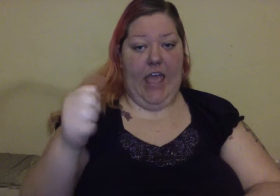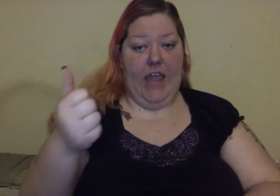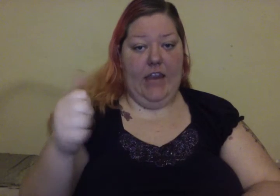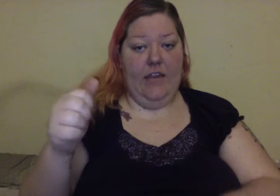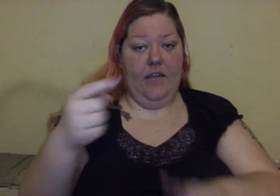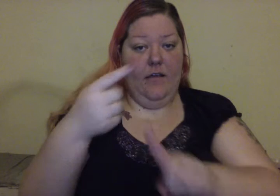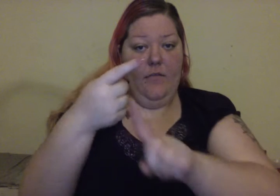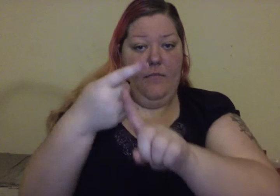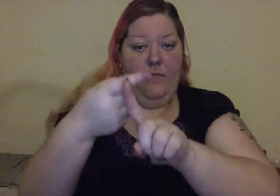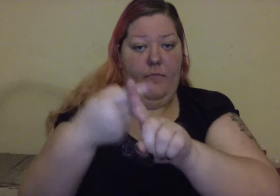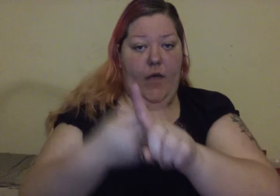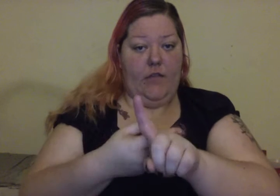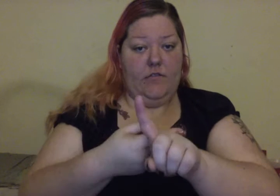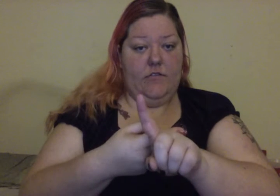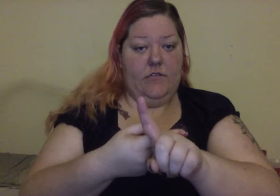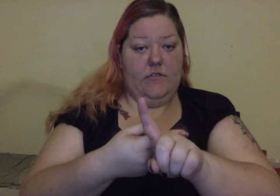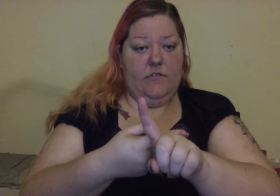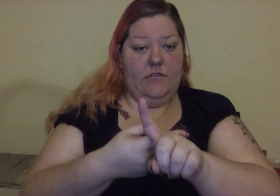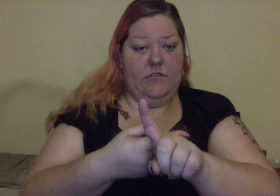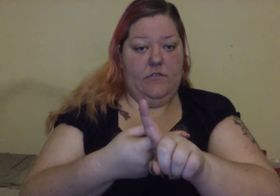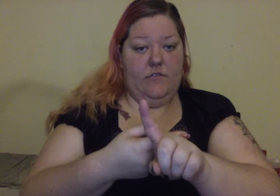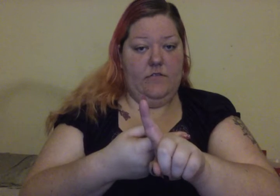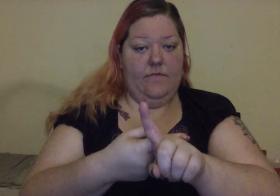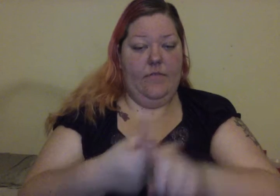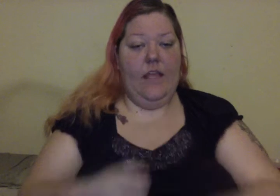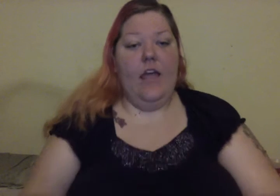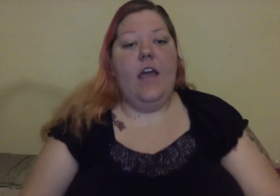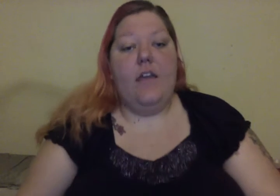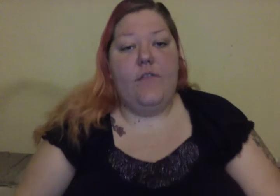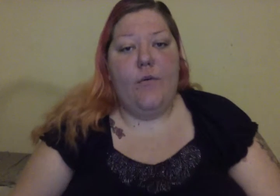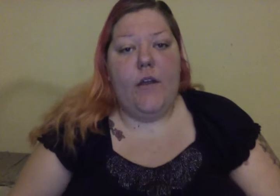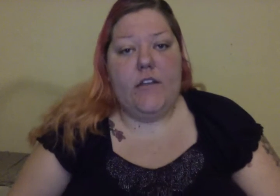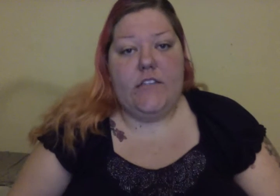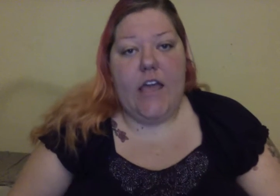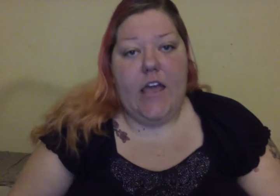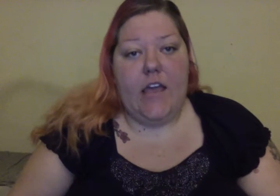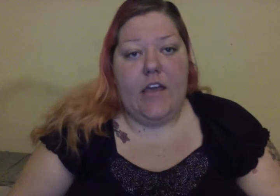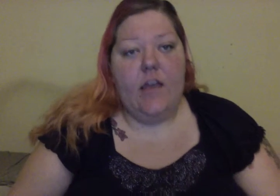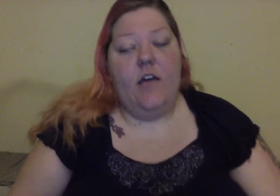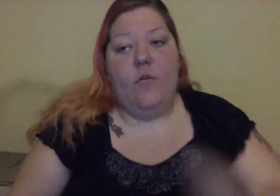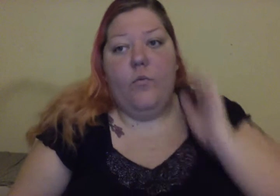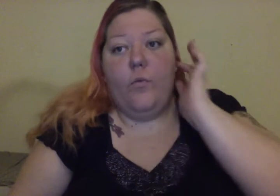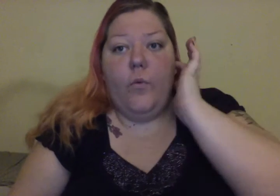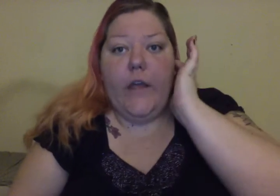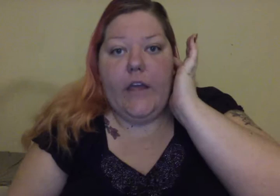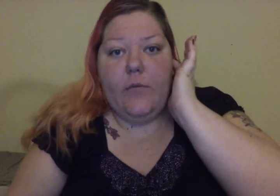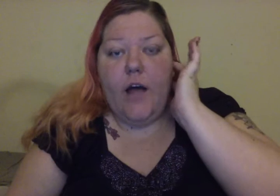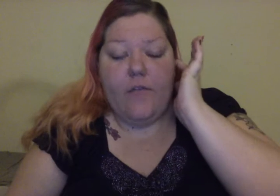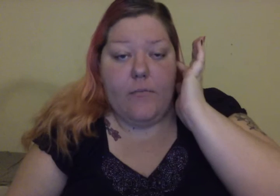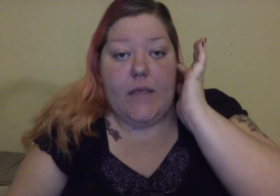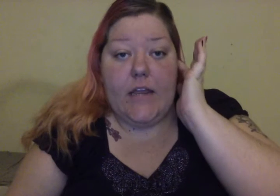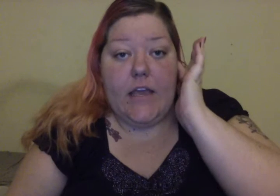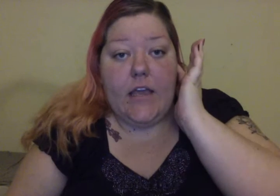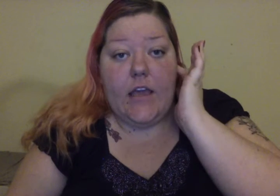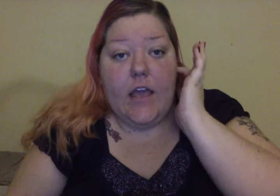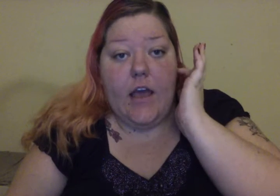10 months. If you want to say we will have a meeting a